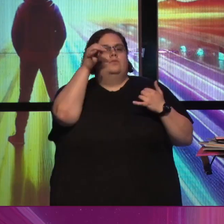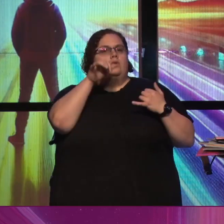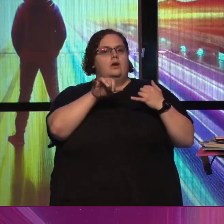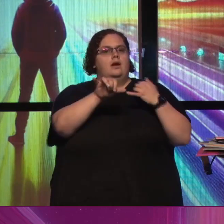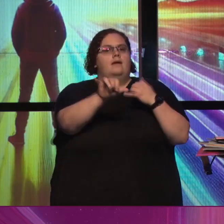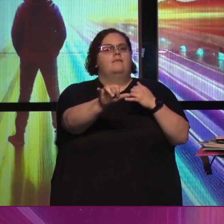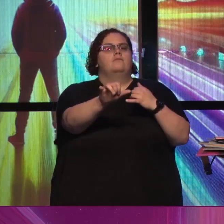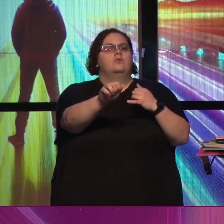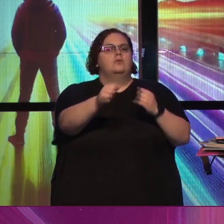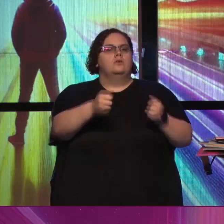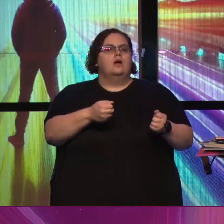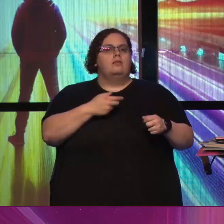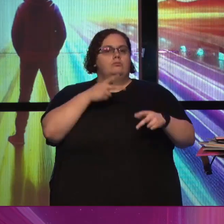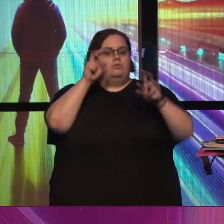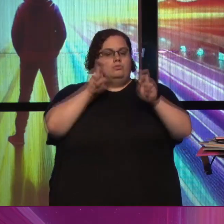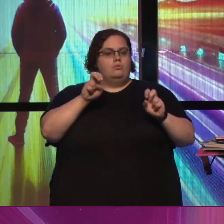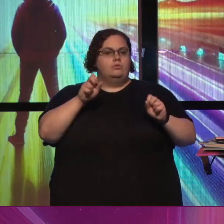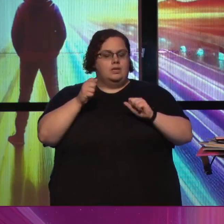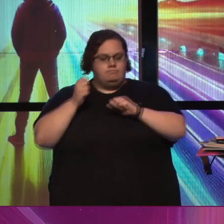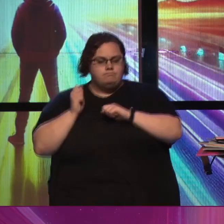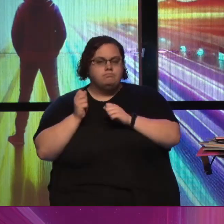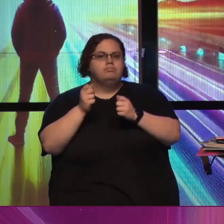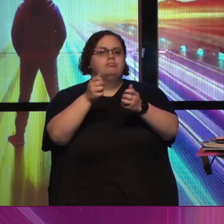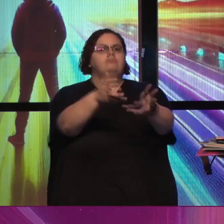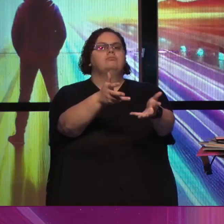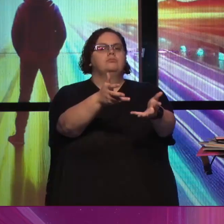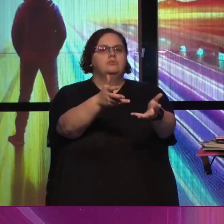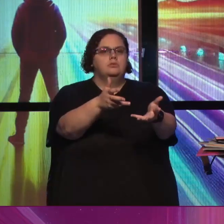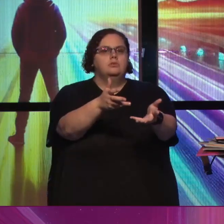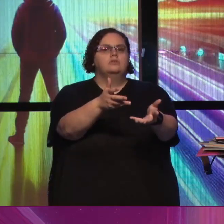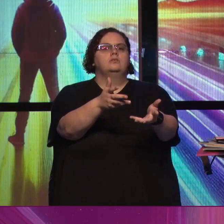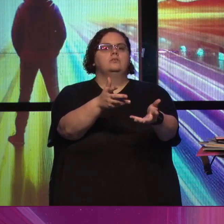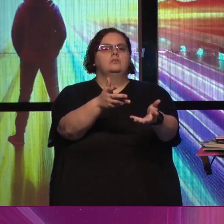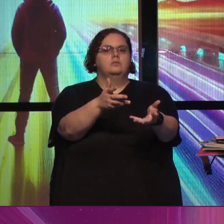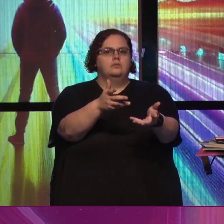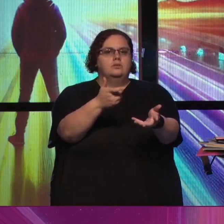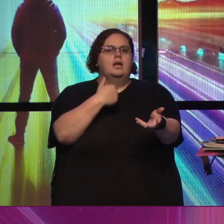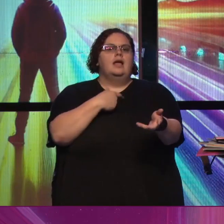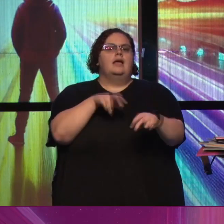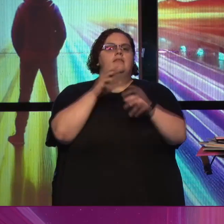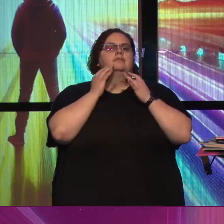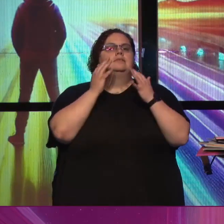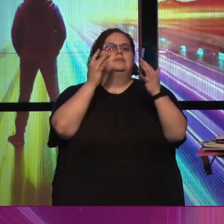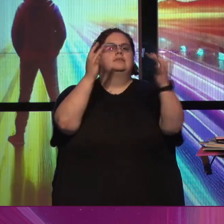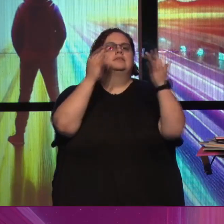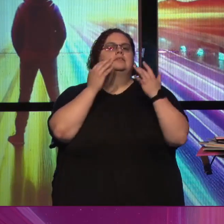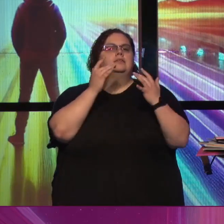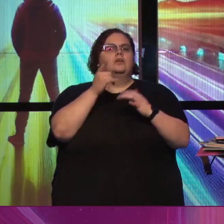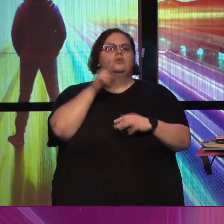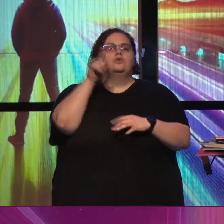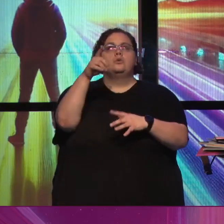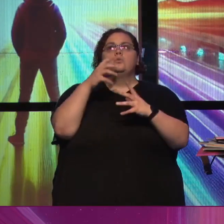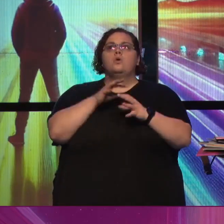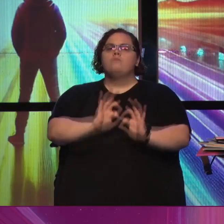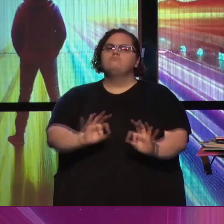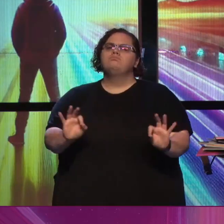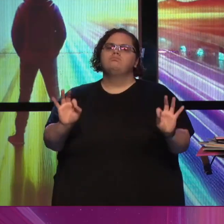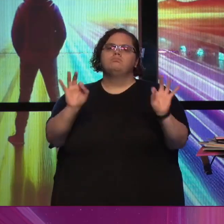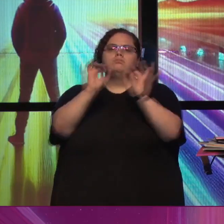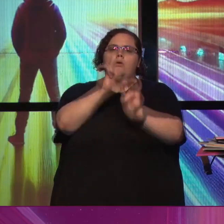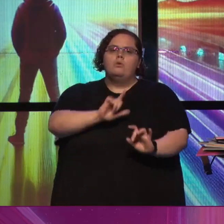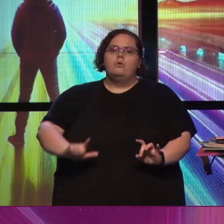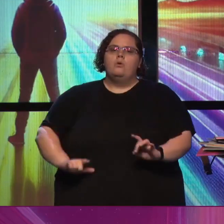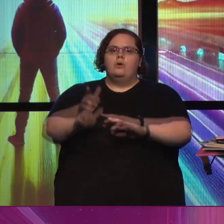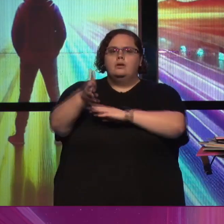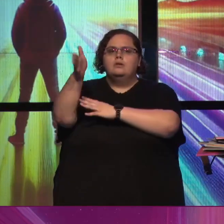thrones before the crown, and they cast their crowns before the throne, and they sing, you are worthy, our Lord and